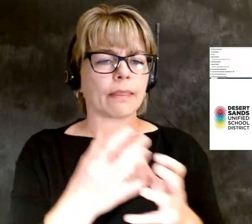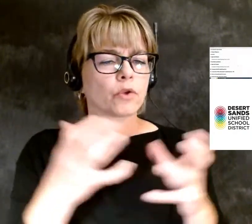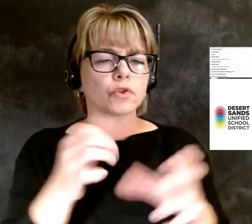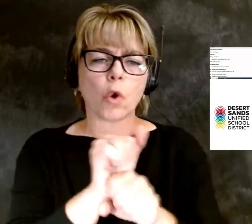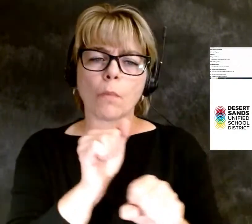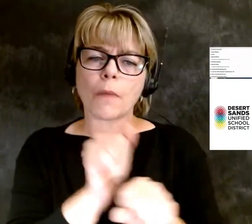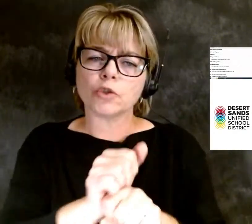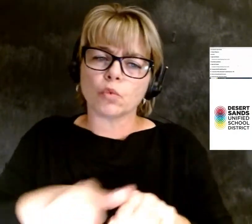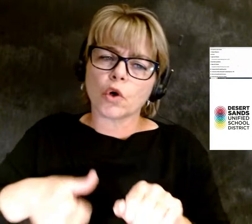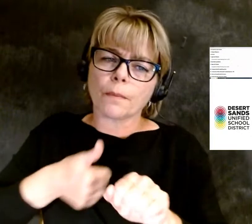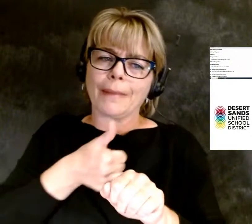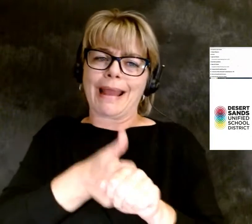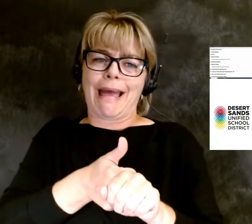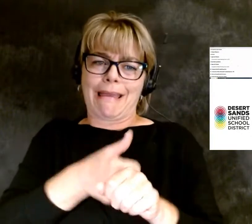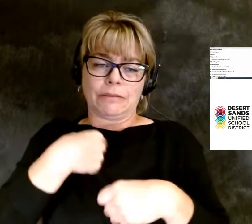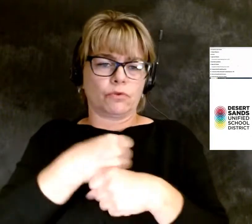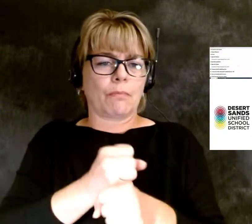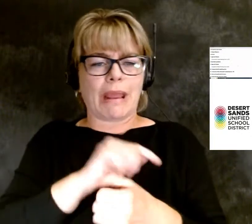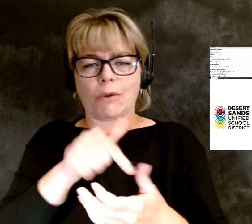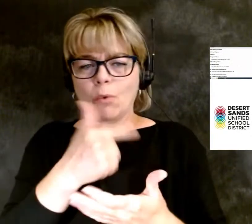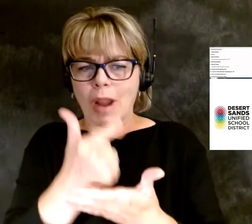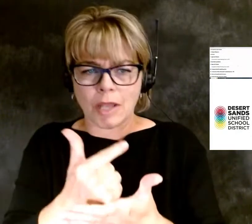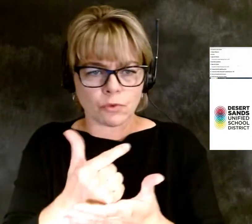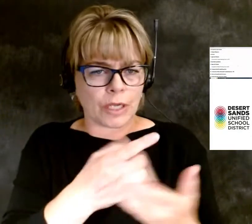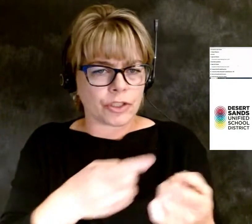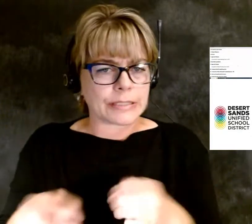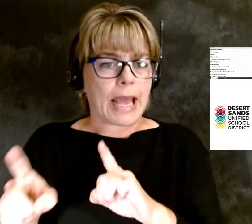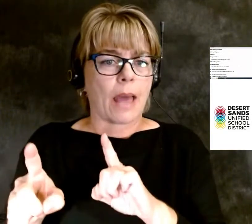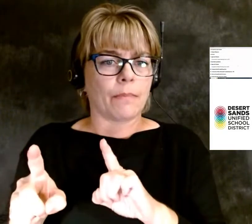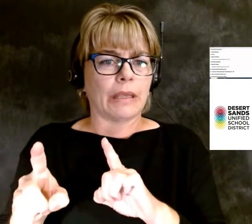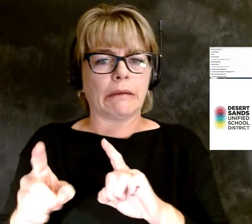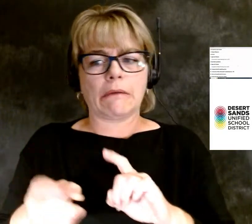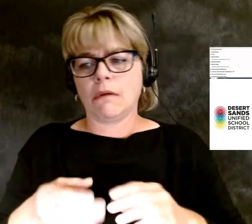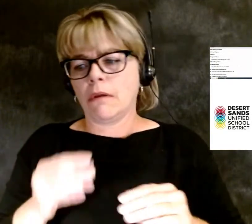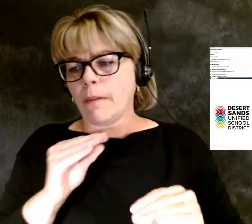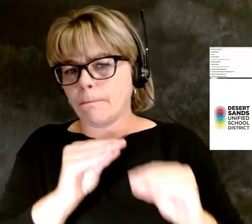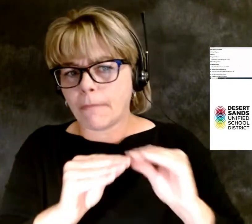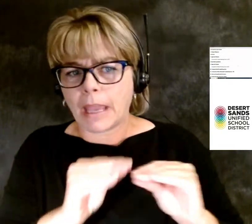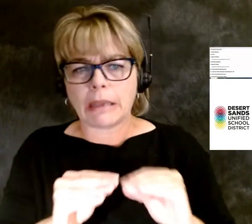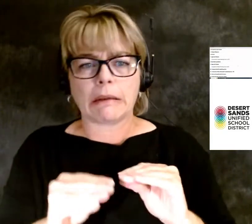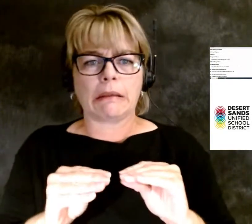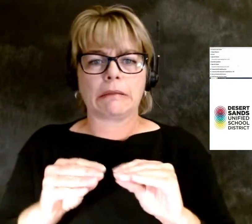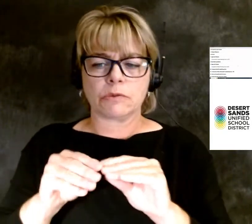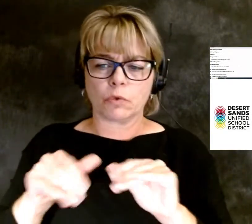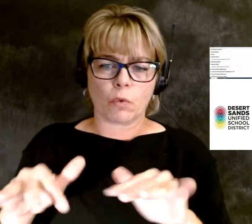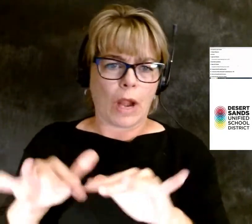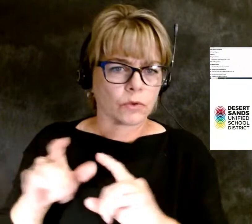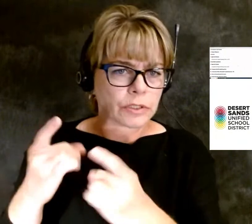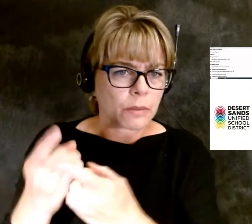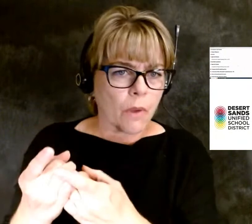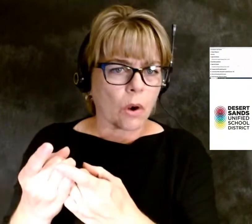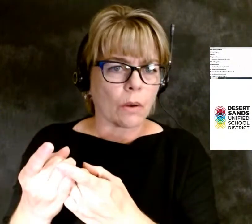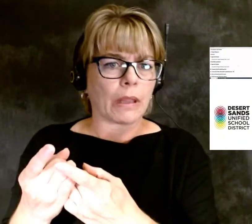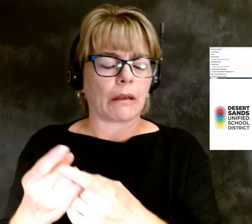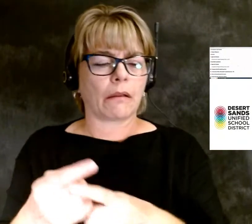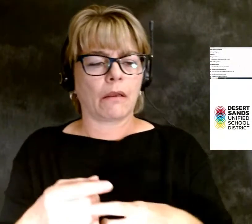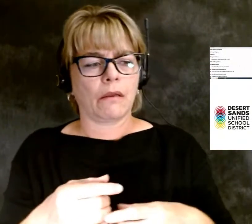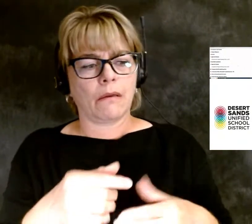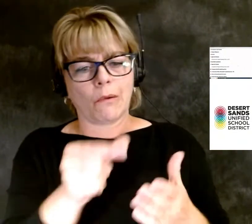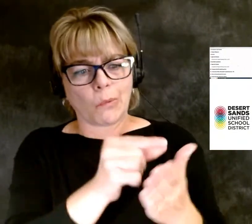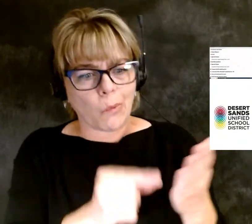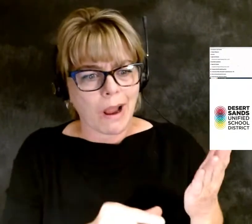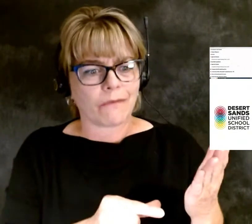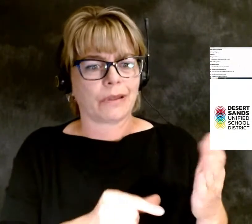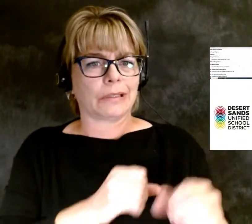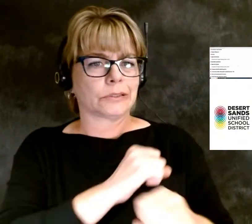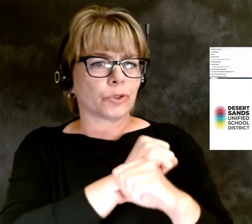it happen, everywhere from maintenance and grounds to nutritional, fiscal, graphics, tech, security. It does take